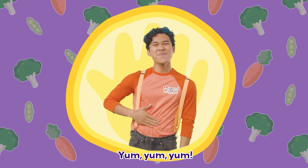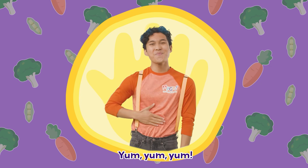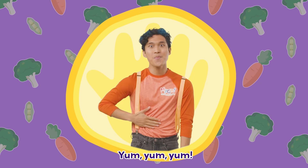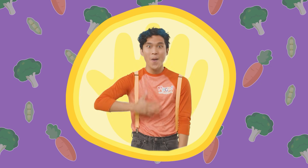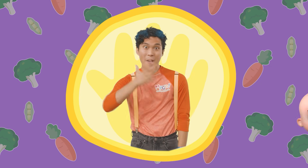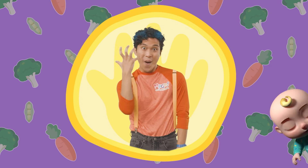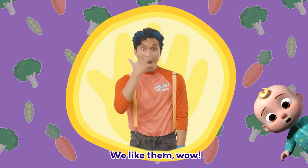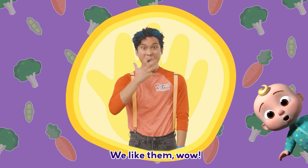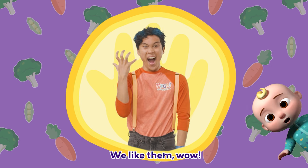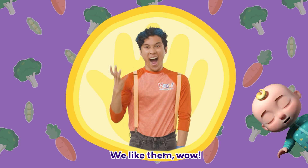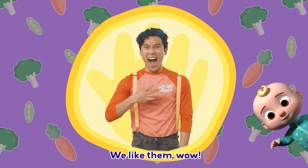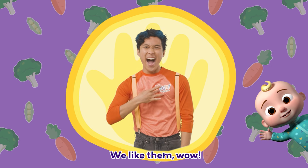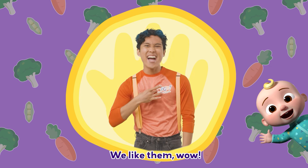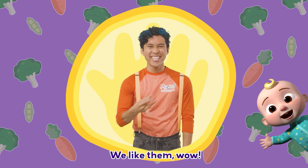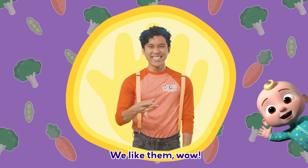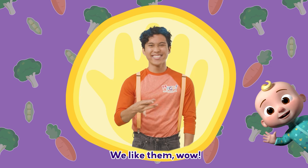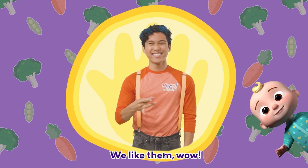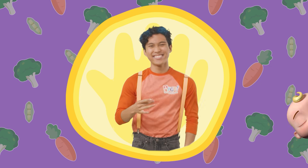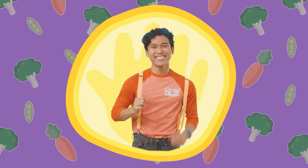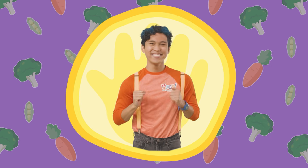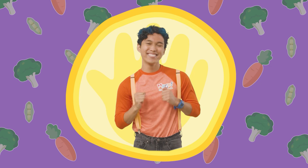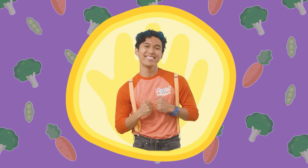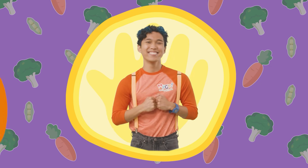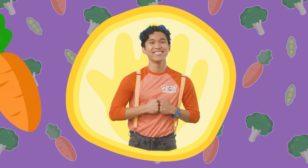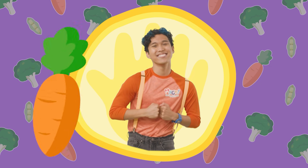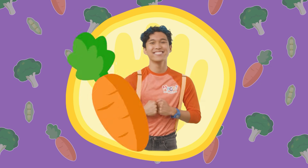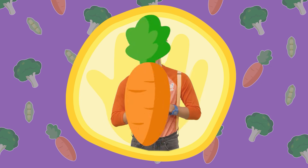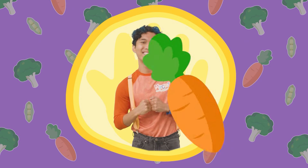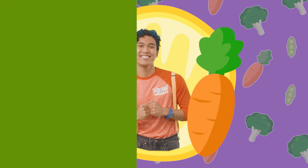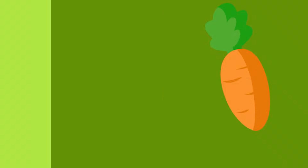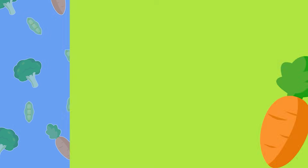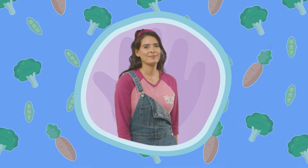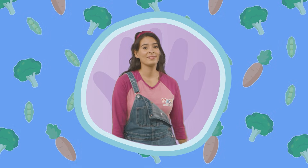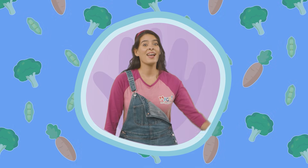yum, yum, we like them, wow.